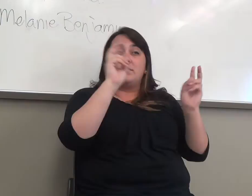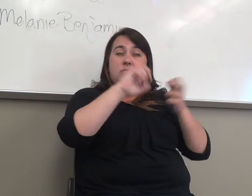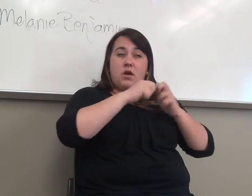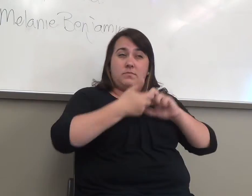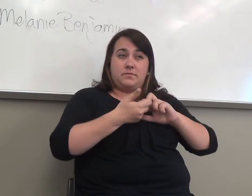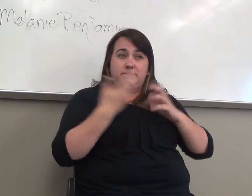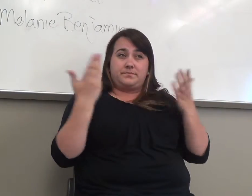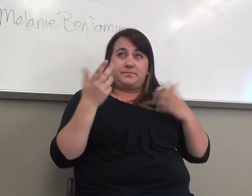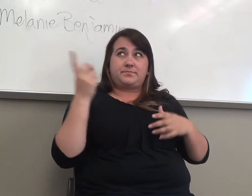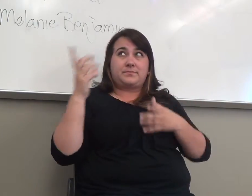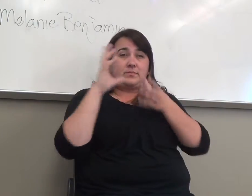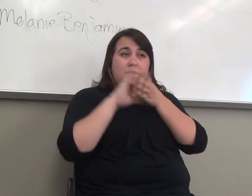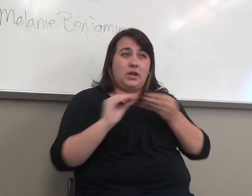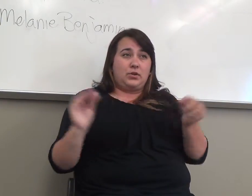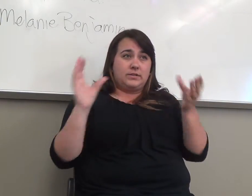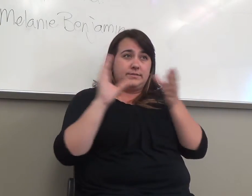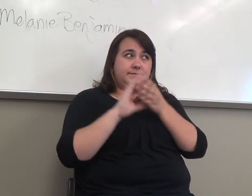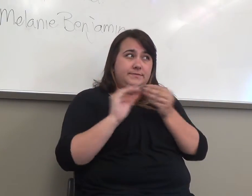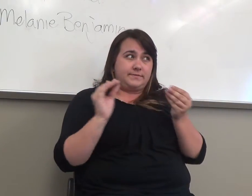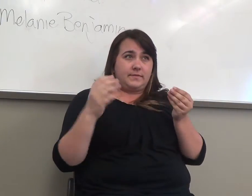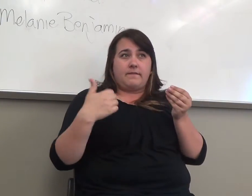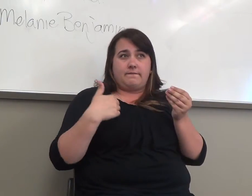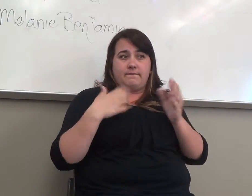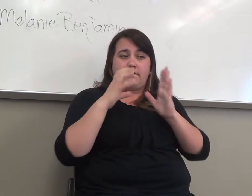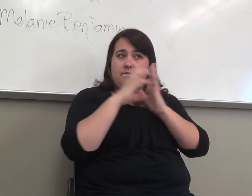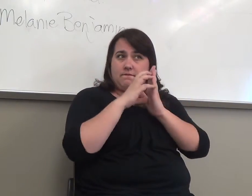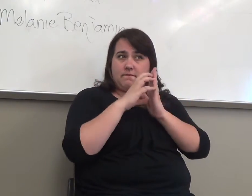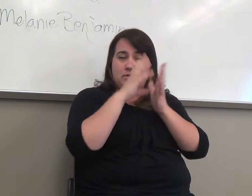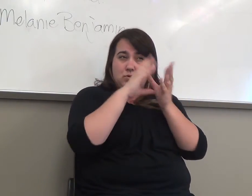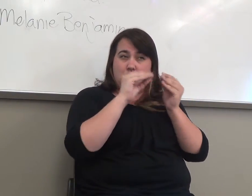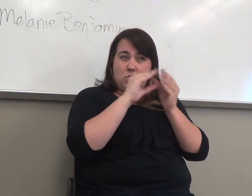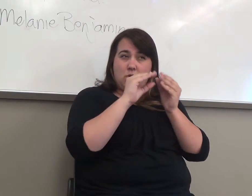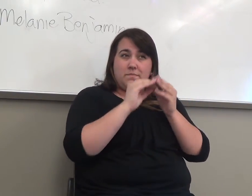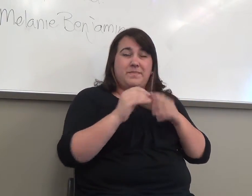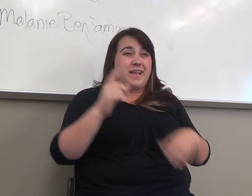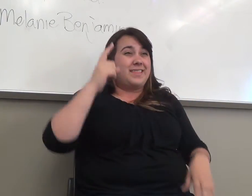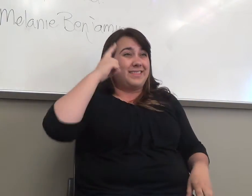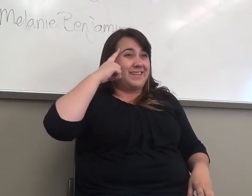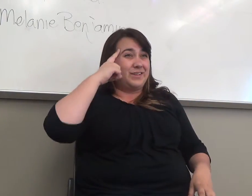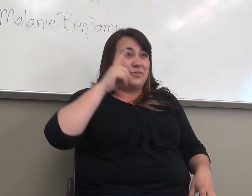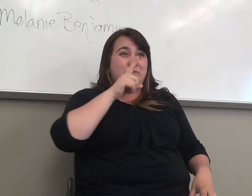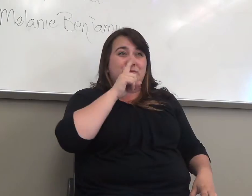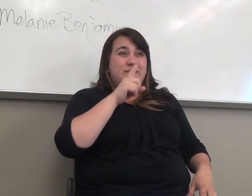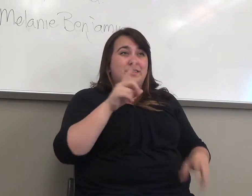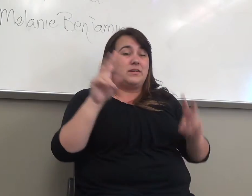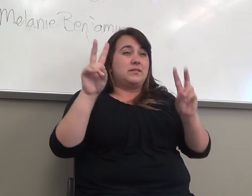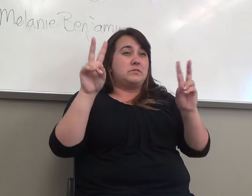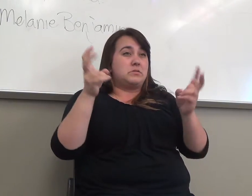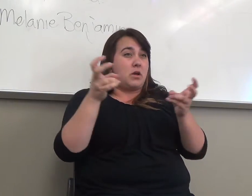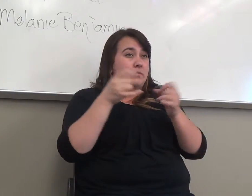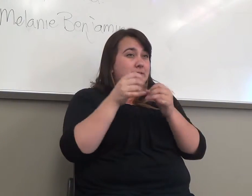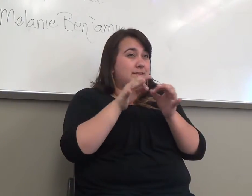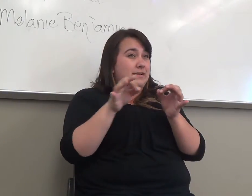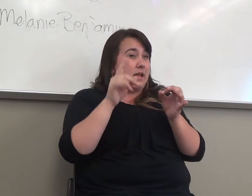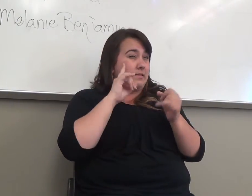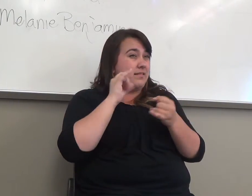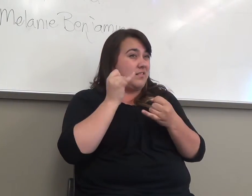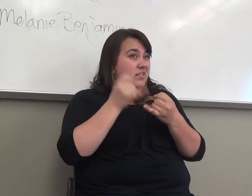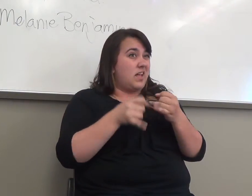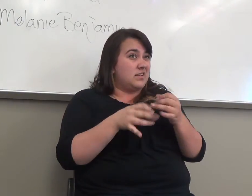narrative, but then I think it's the one at the end. I think this topic sentence,